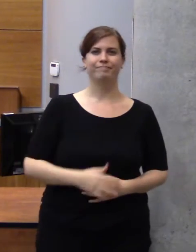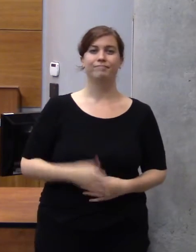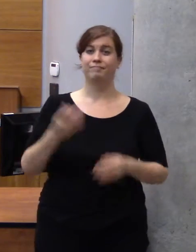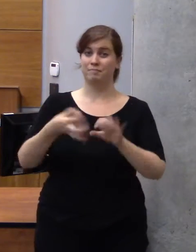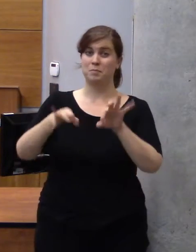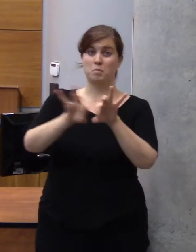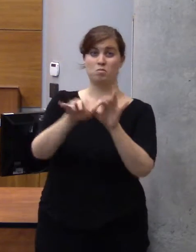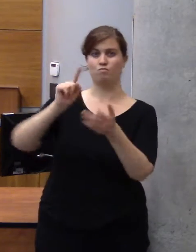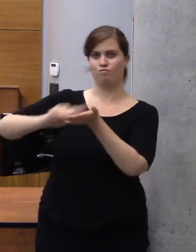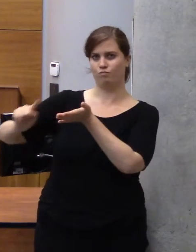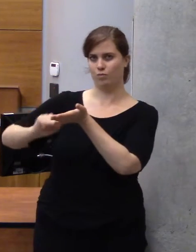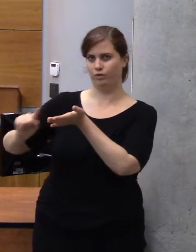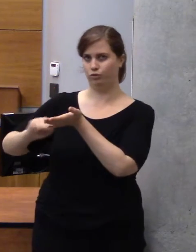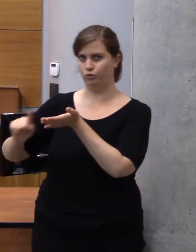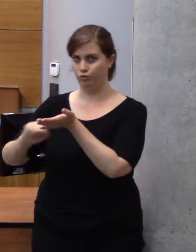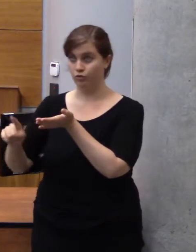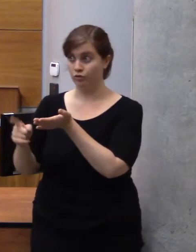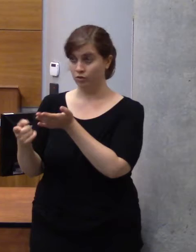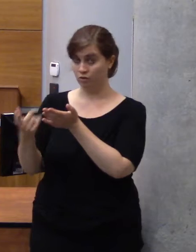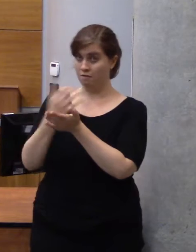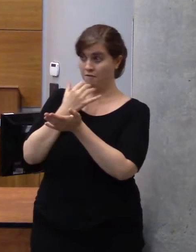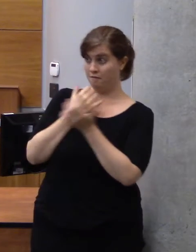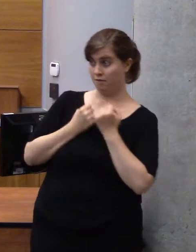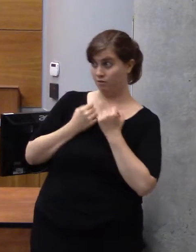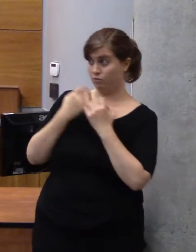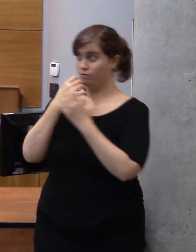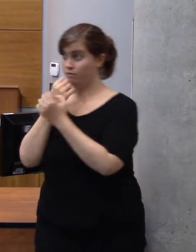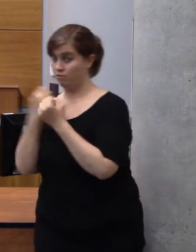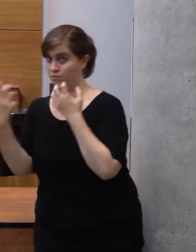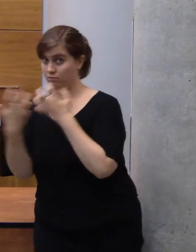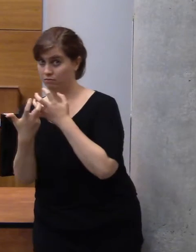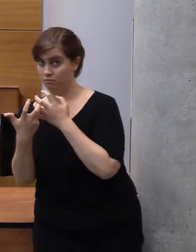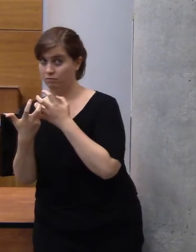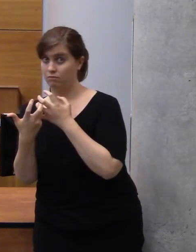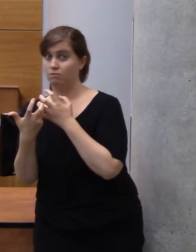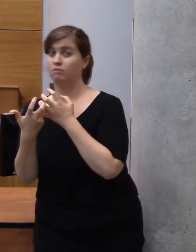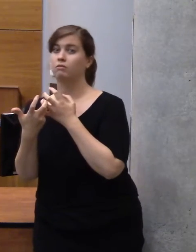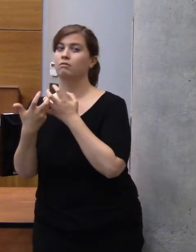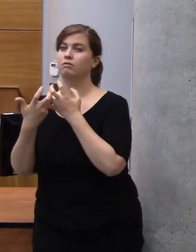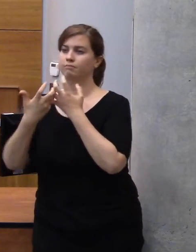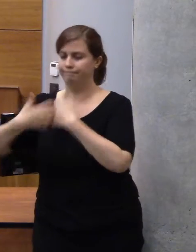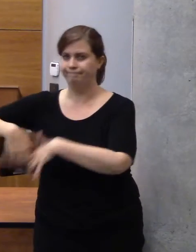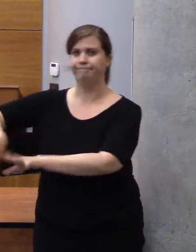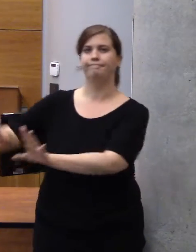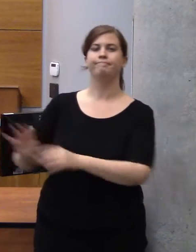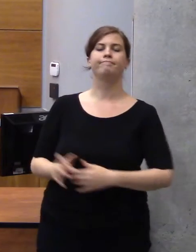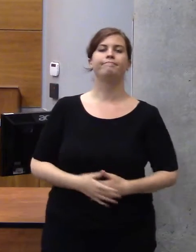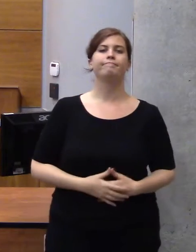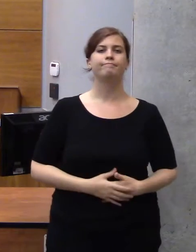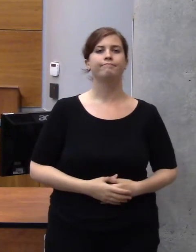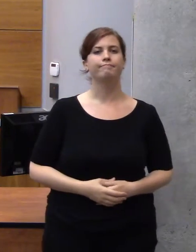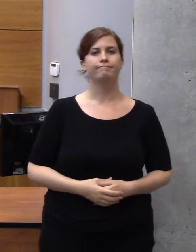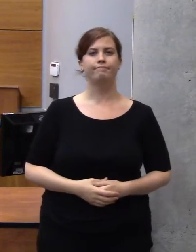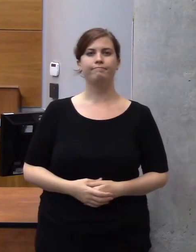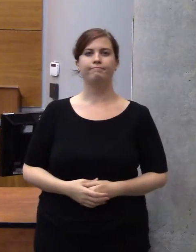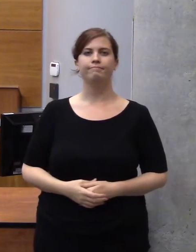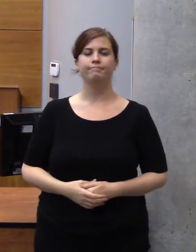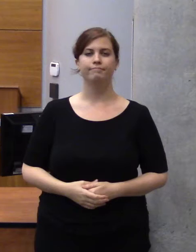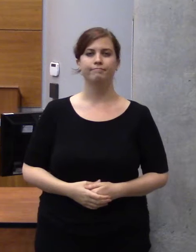So that's just a basic overview. A few key points of mandate, budget, membership, and your board of directors, but I hope